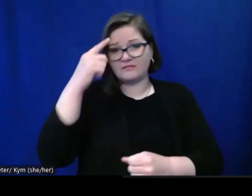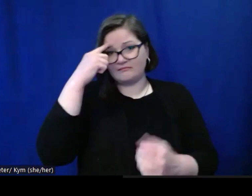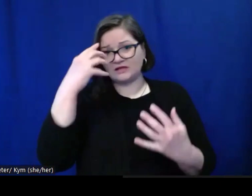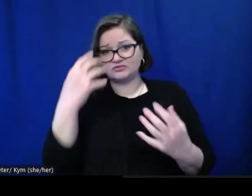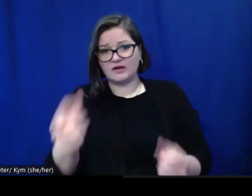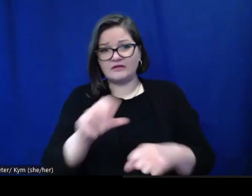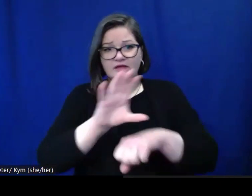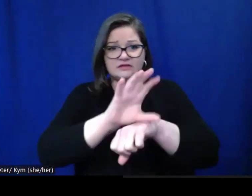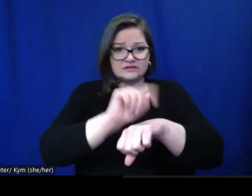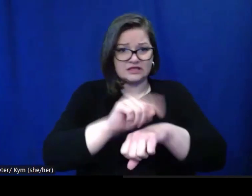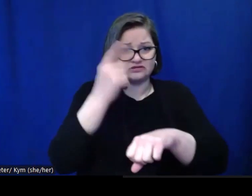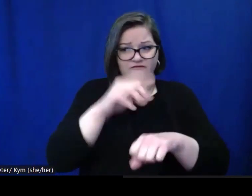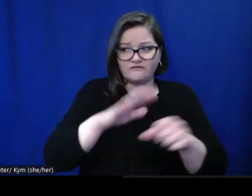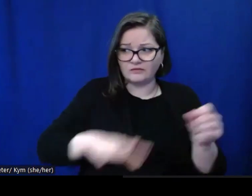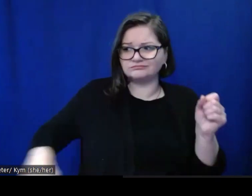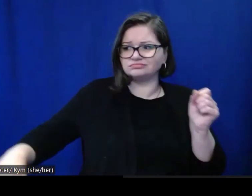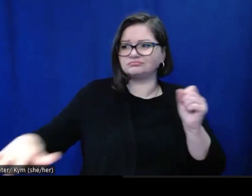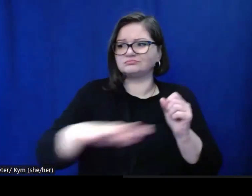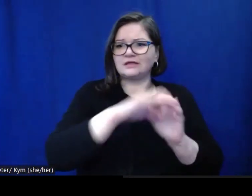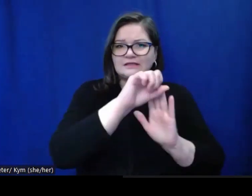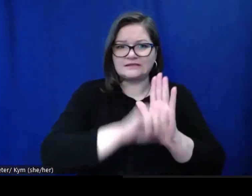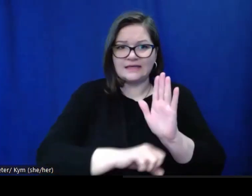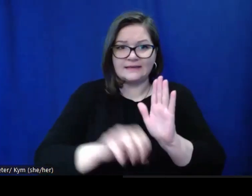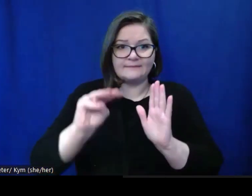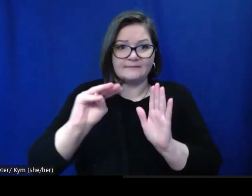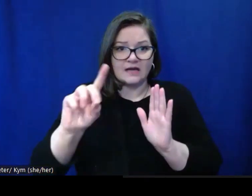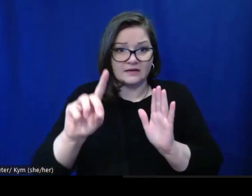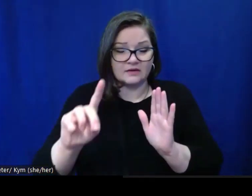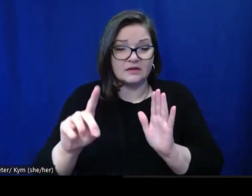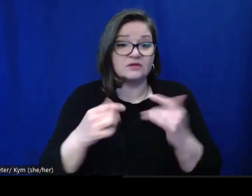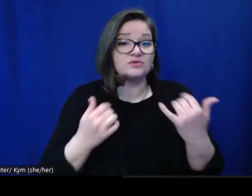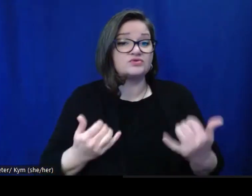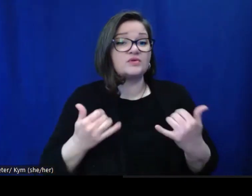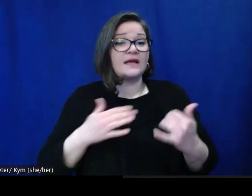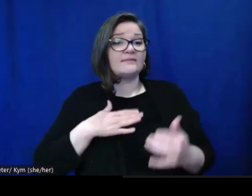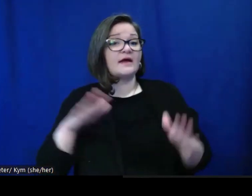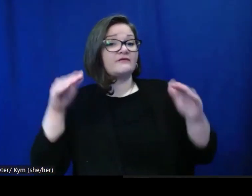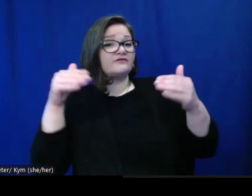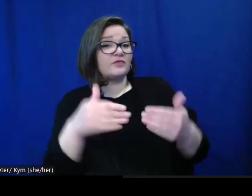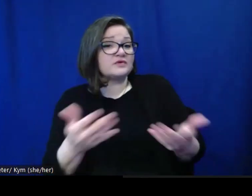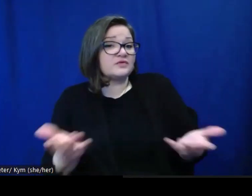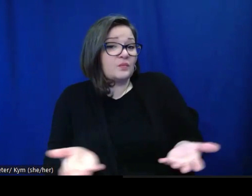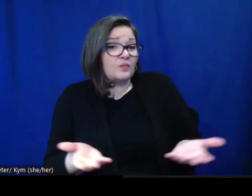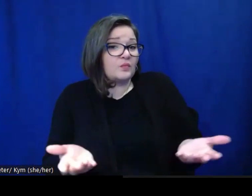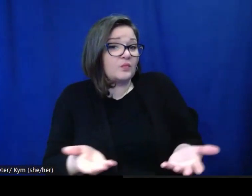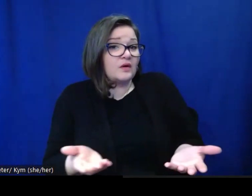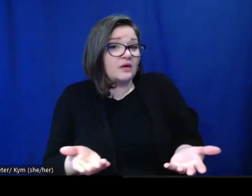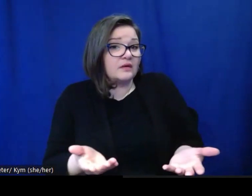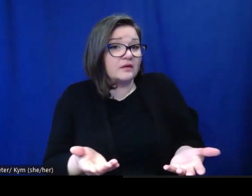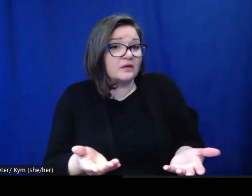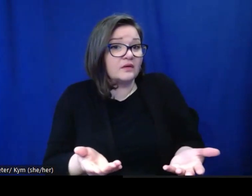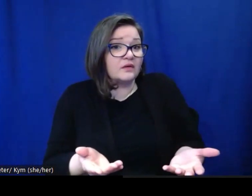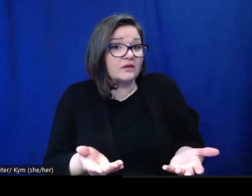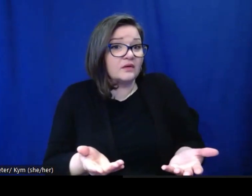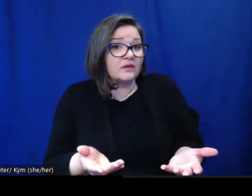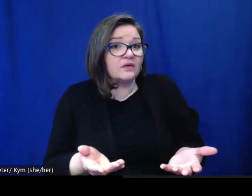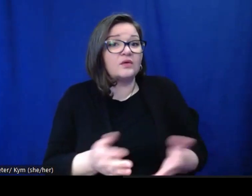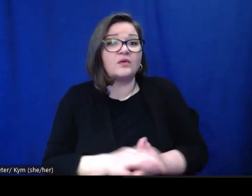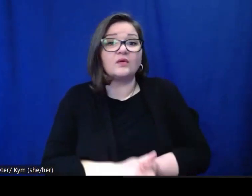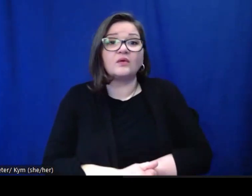of Maryland. Today, I am going to focus on, okay, there we